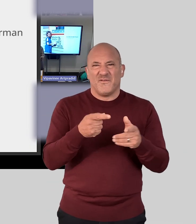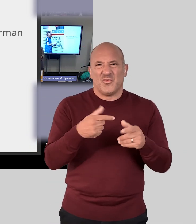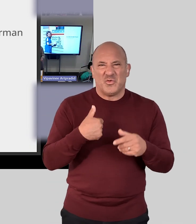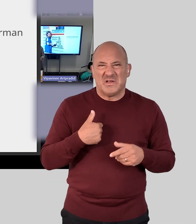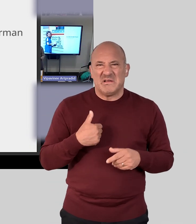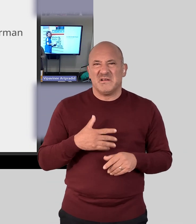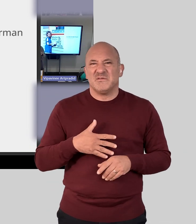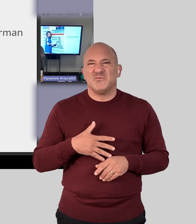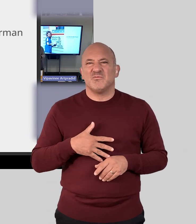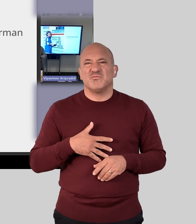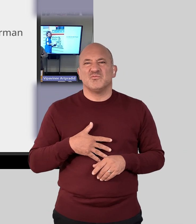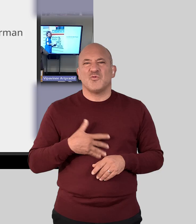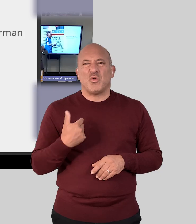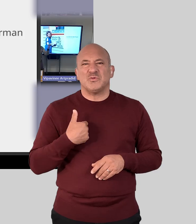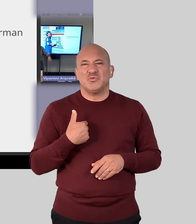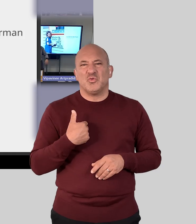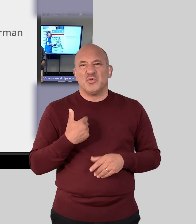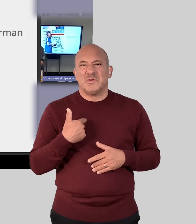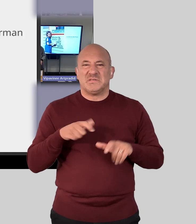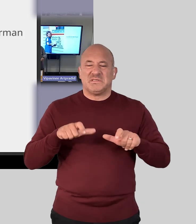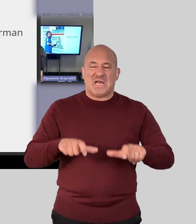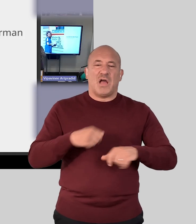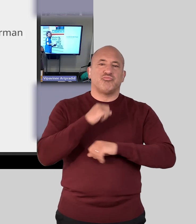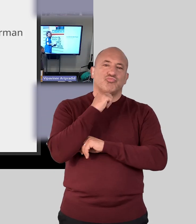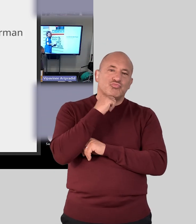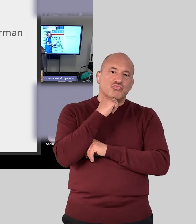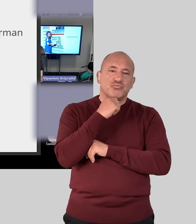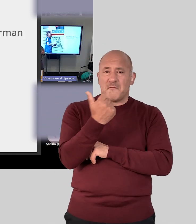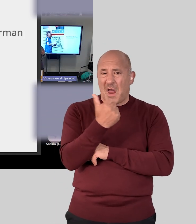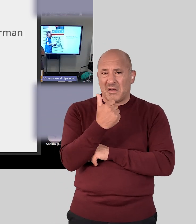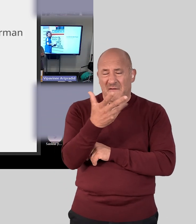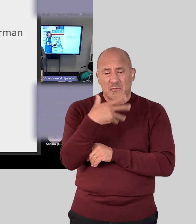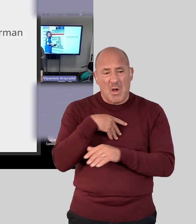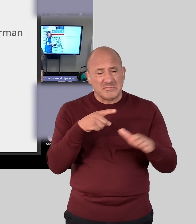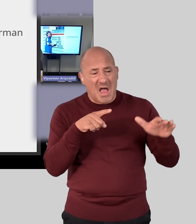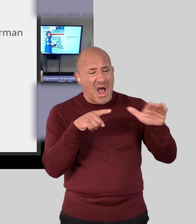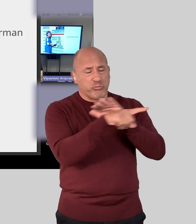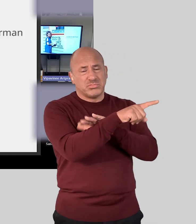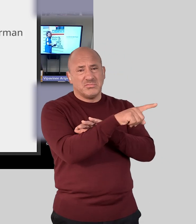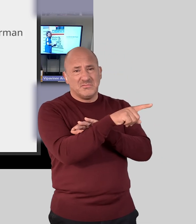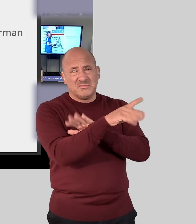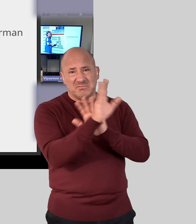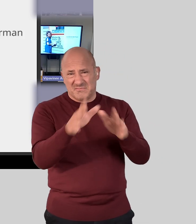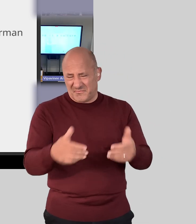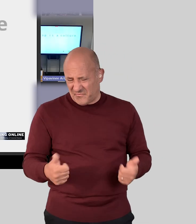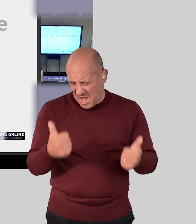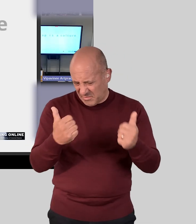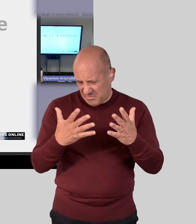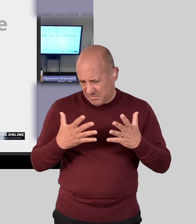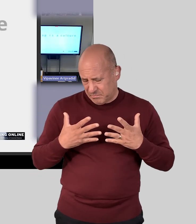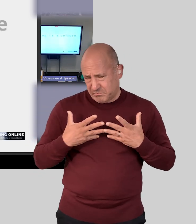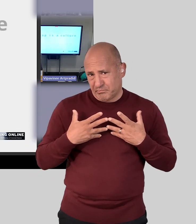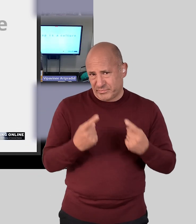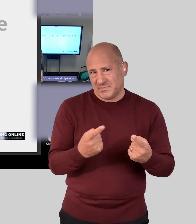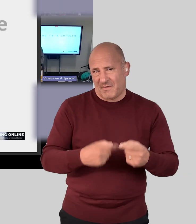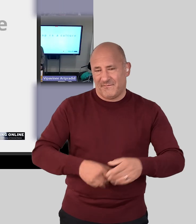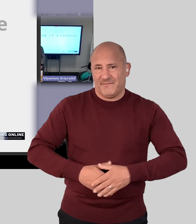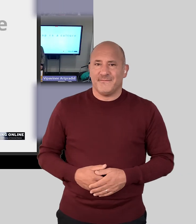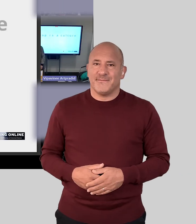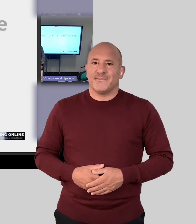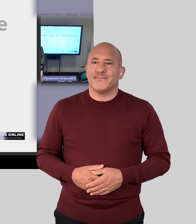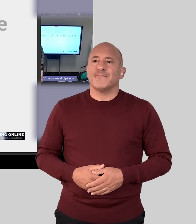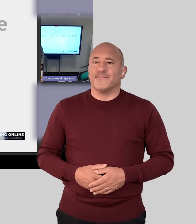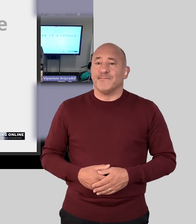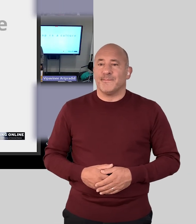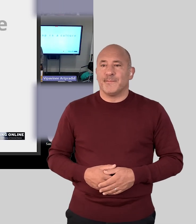please don't feel like you have to. If you want to sit down, if you want to leave the room, completely up to you. So yeah, hip